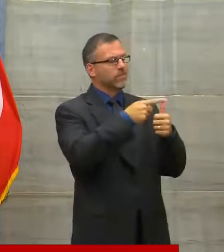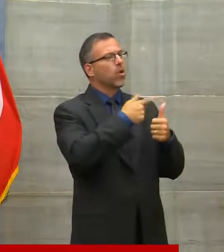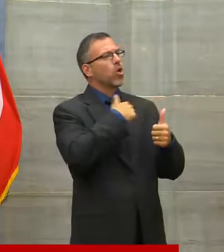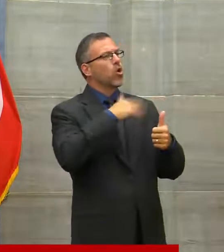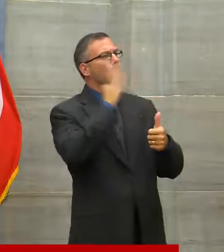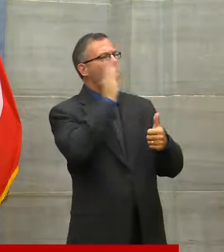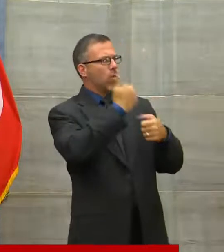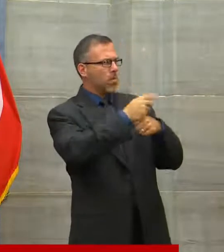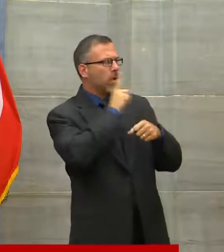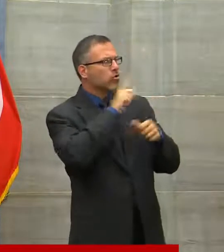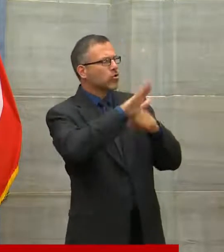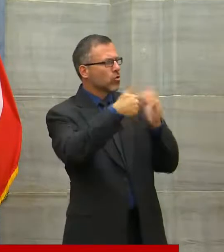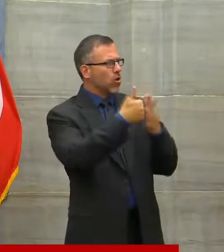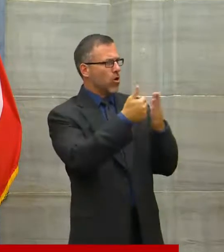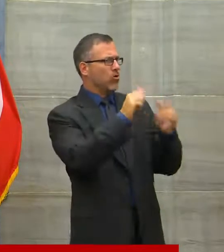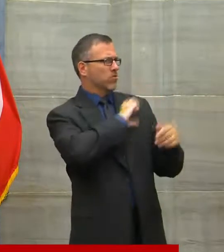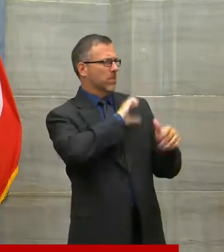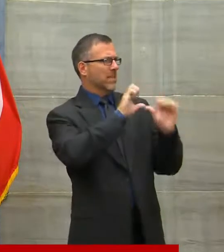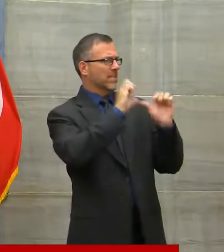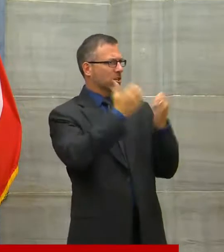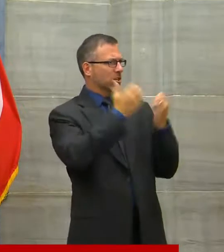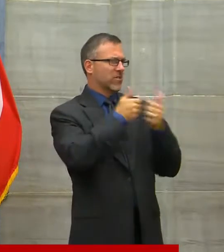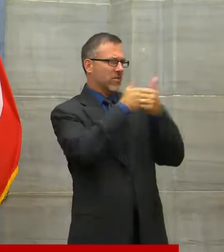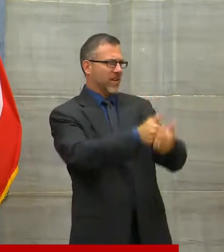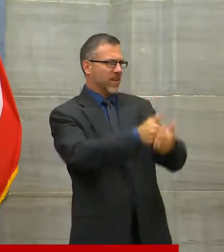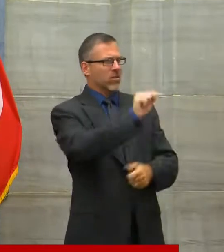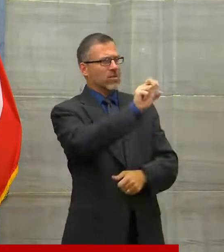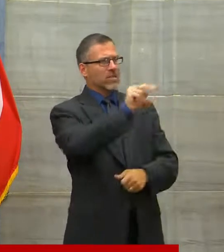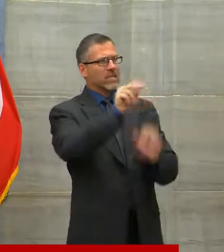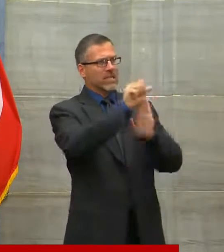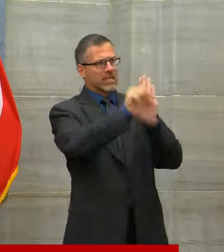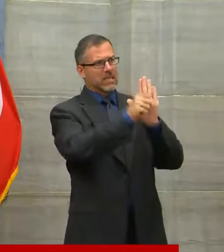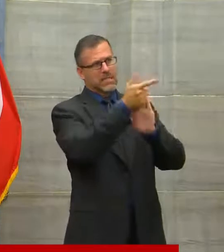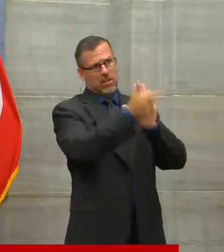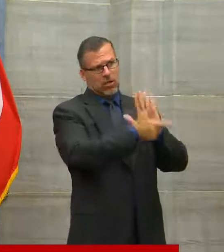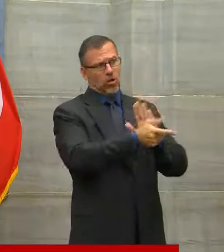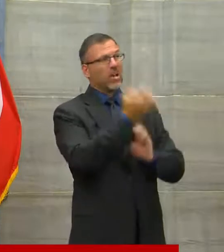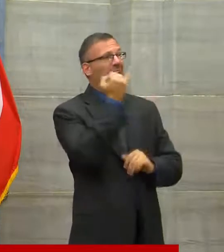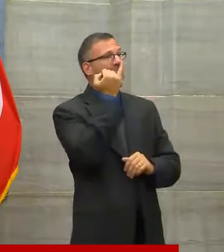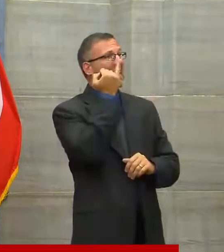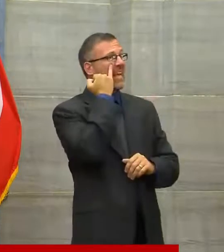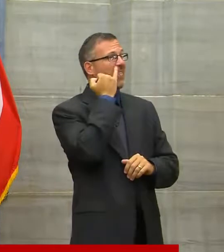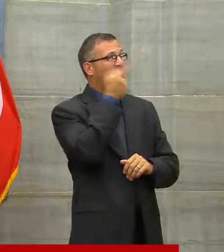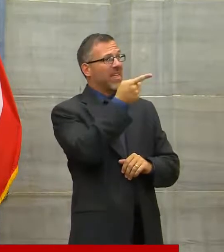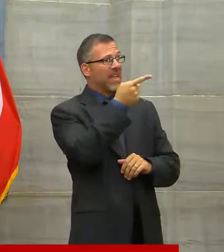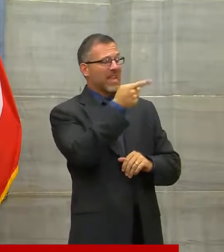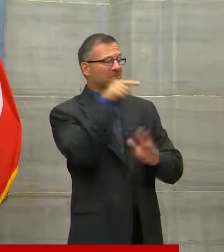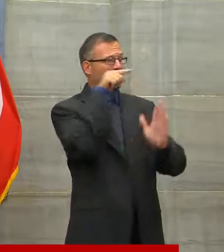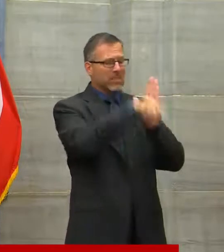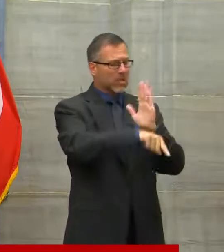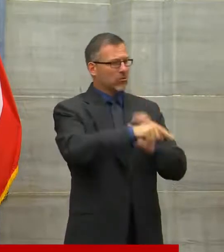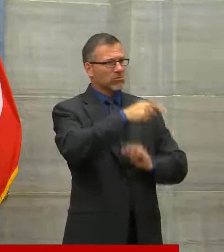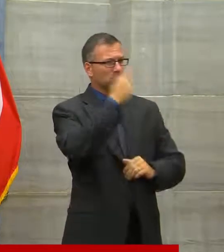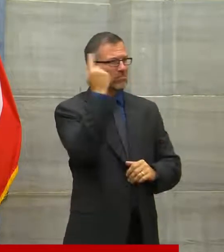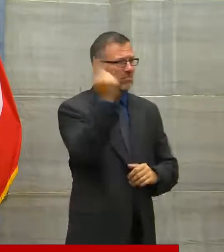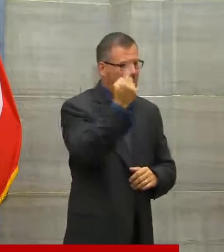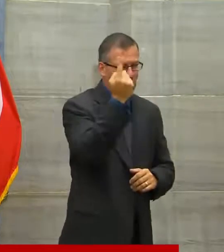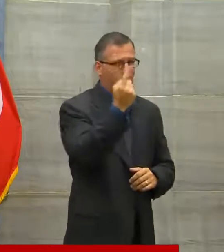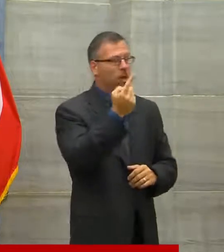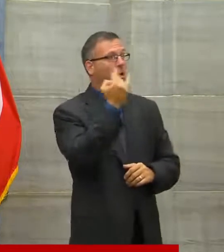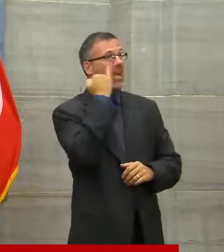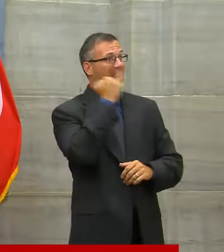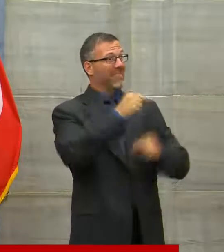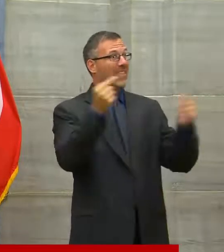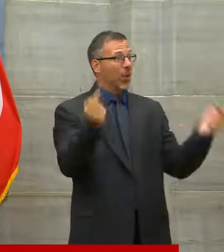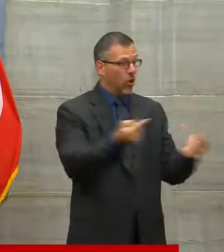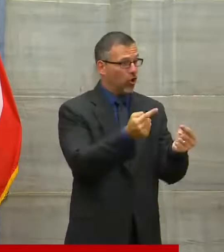all agencies follow Tennessee state law to report use of deadly force and serious bodily